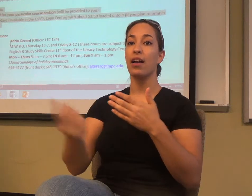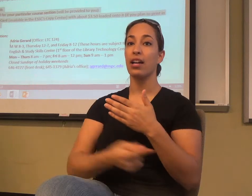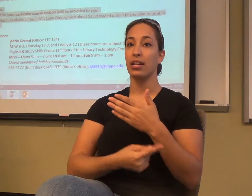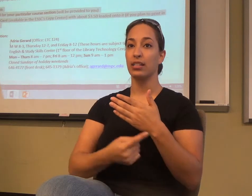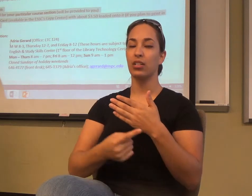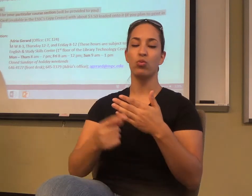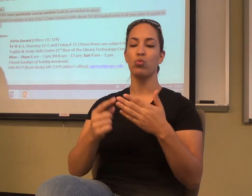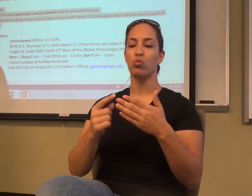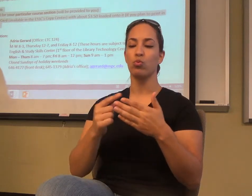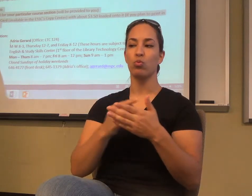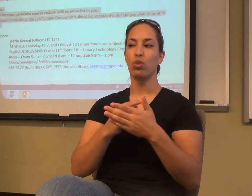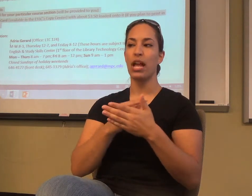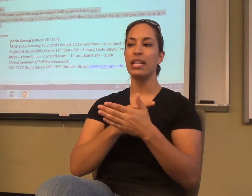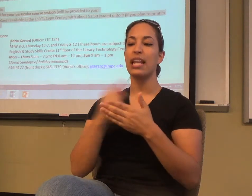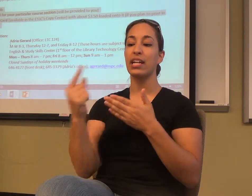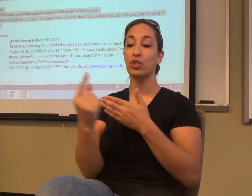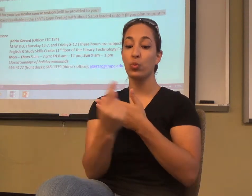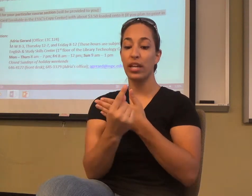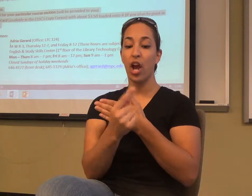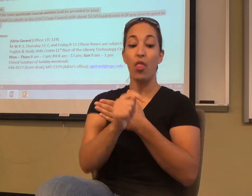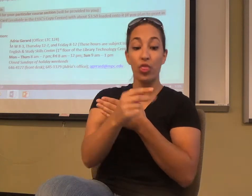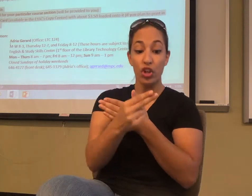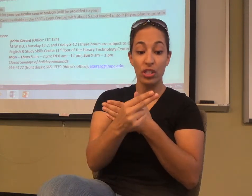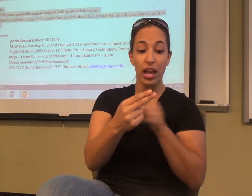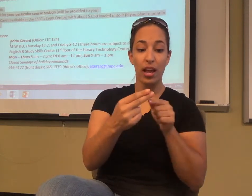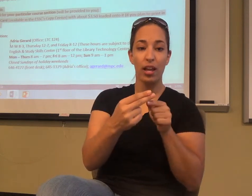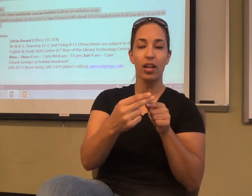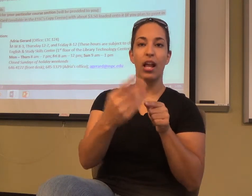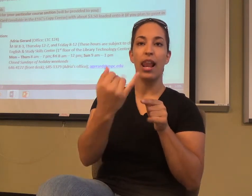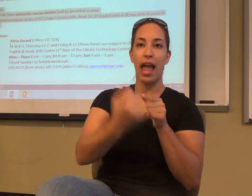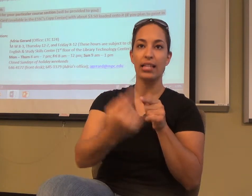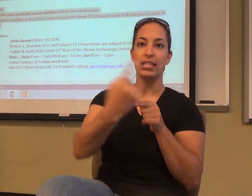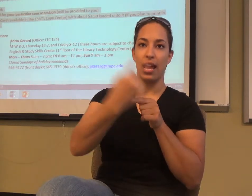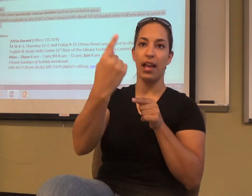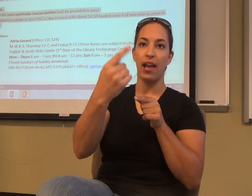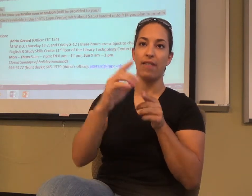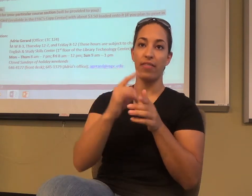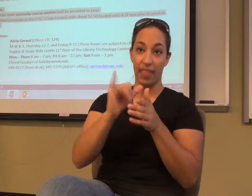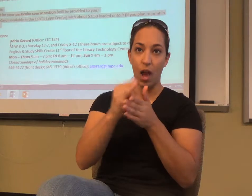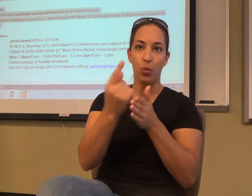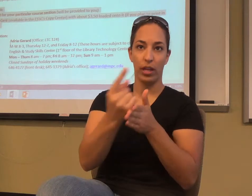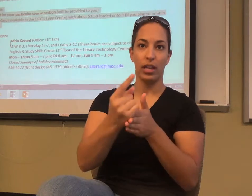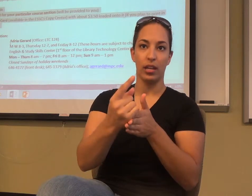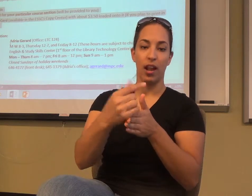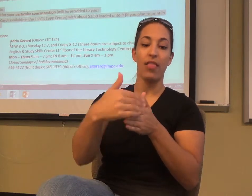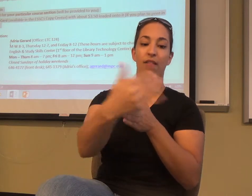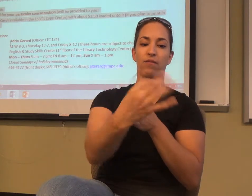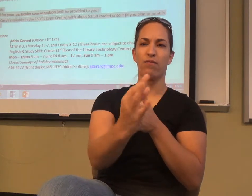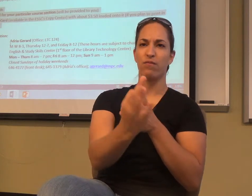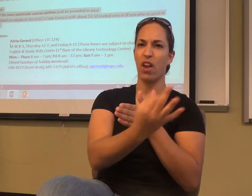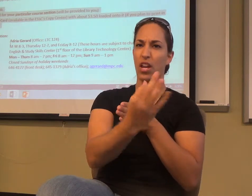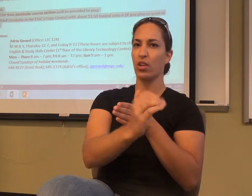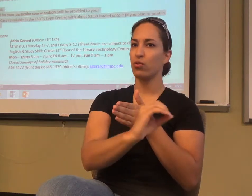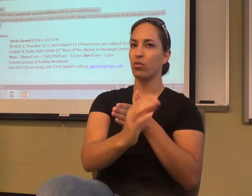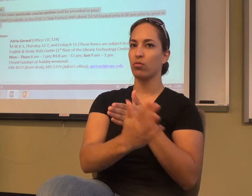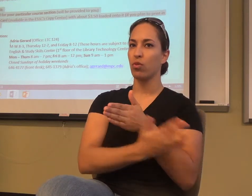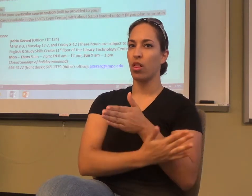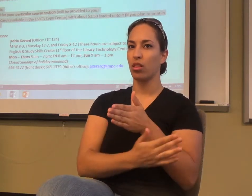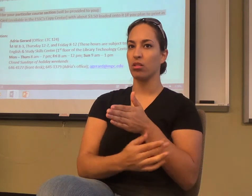from 8 to noon. And so your due time is essentially at noon. Okay? Friday at noon is your cutoff